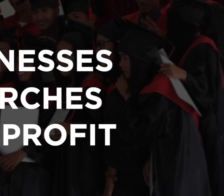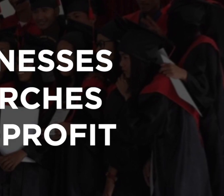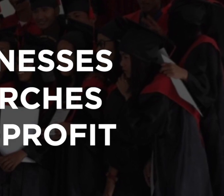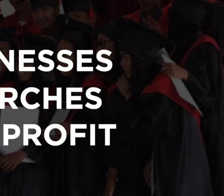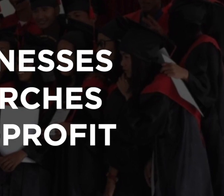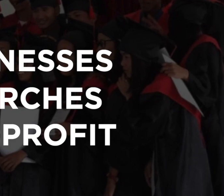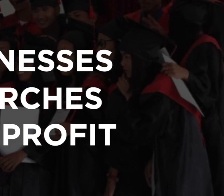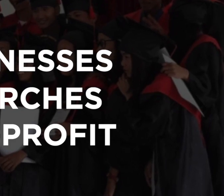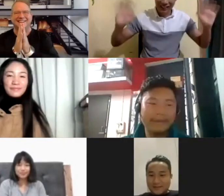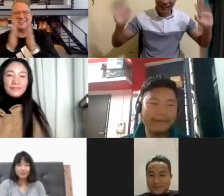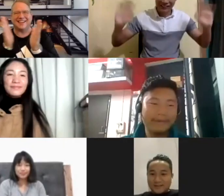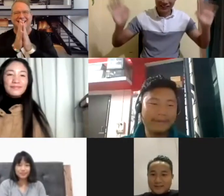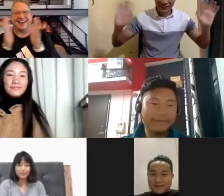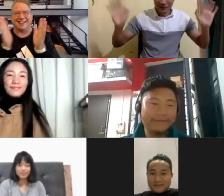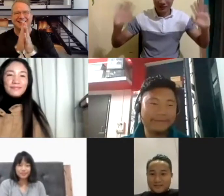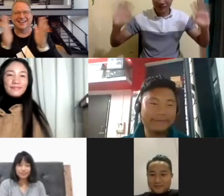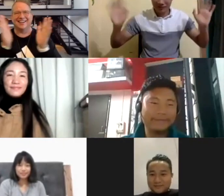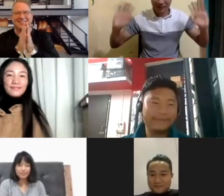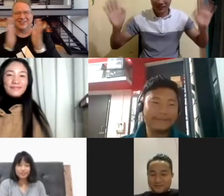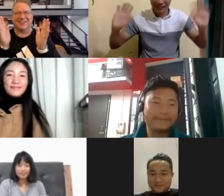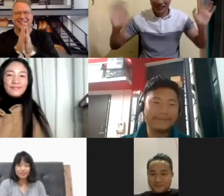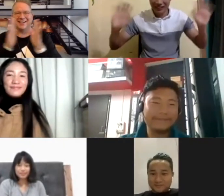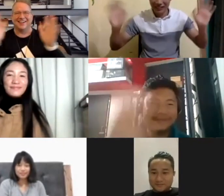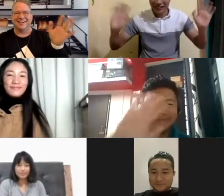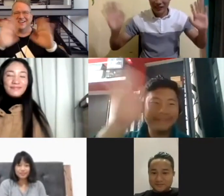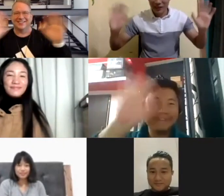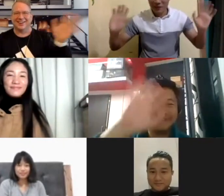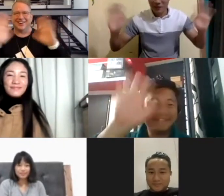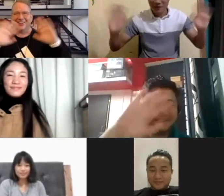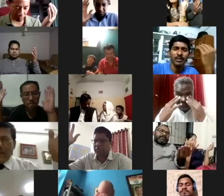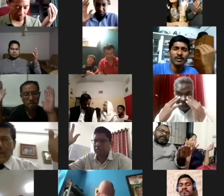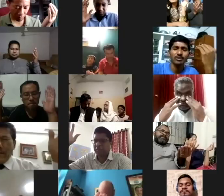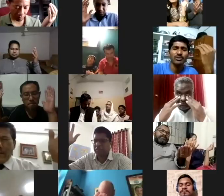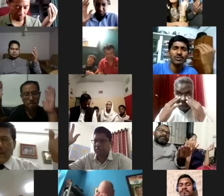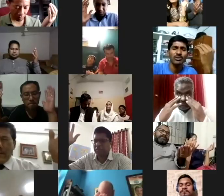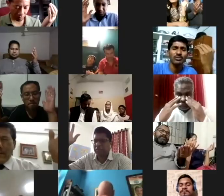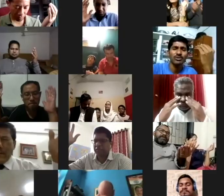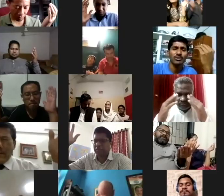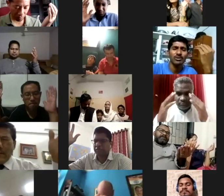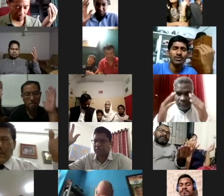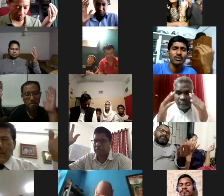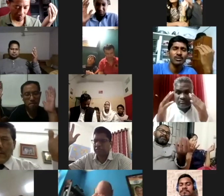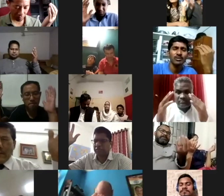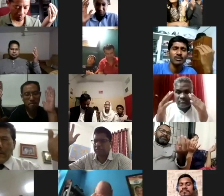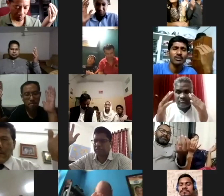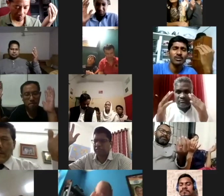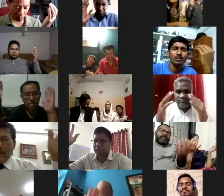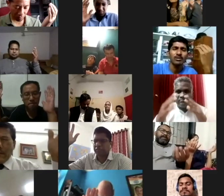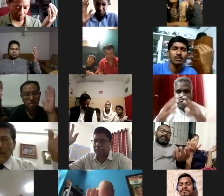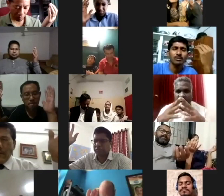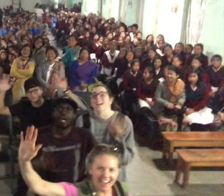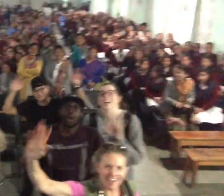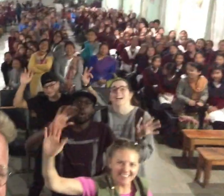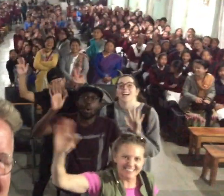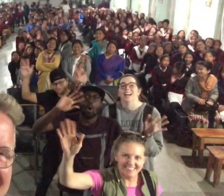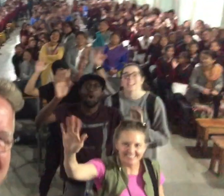founder, executive director of Global Hope India, Kevin has traveled over 1 million miles to 27 different countries, speaking to thousands